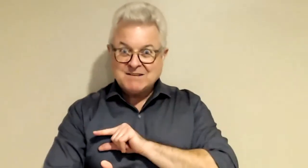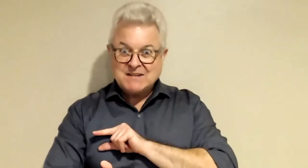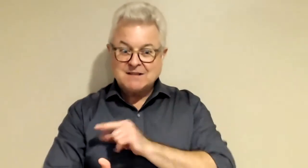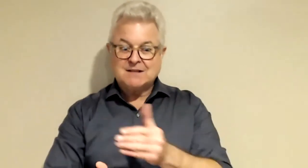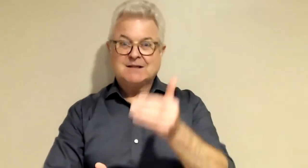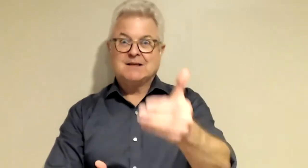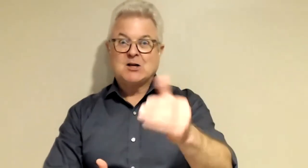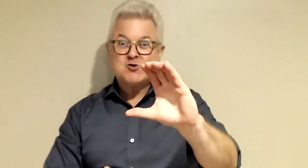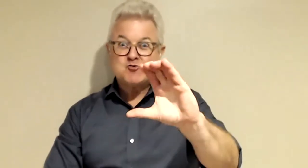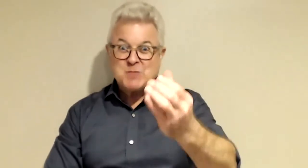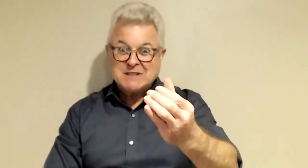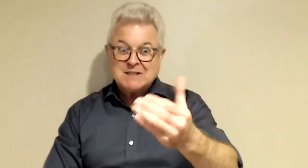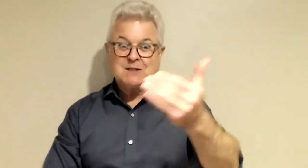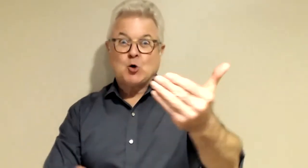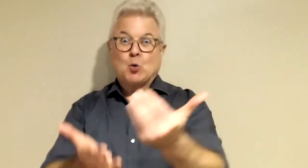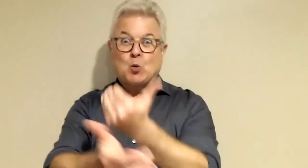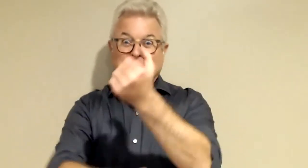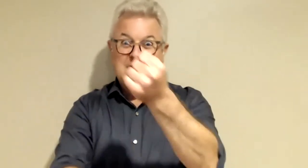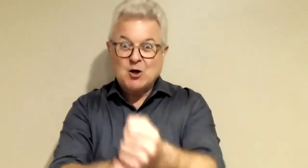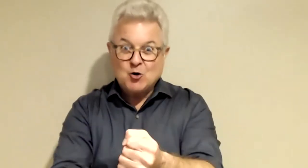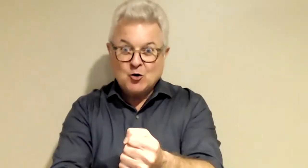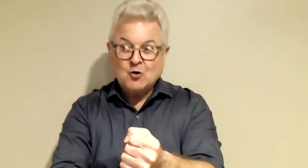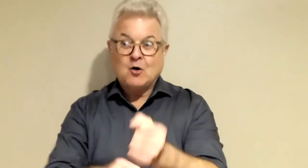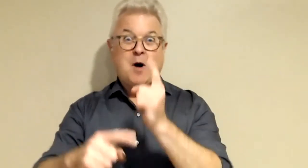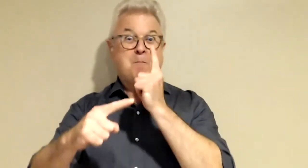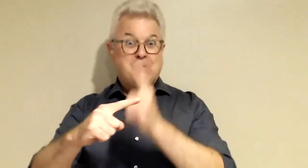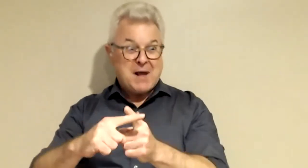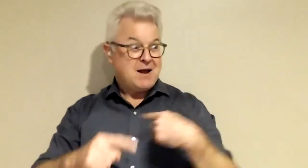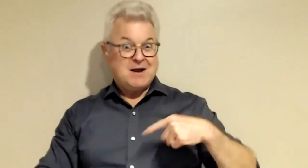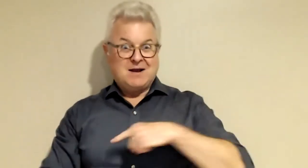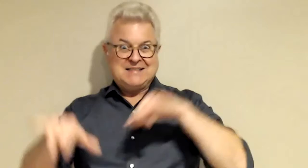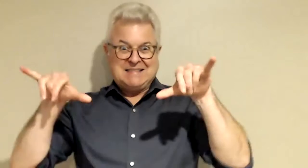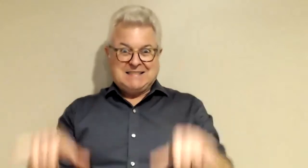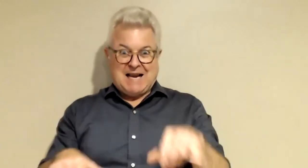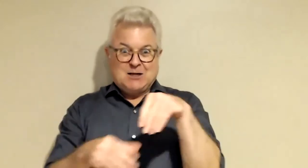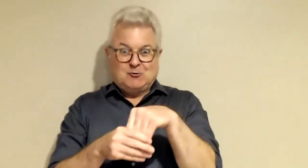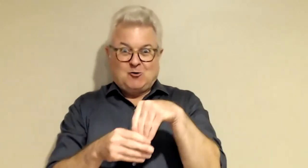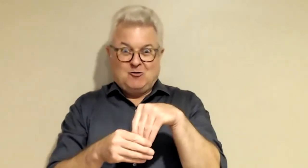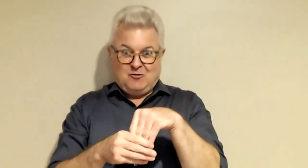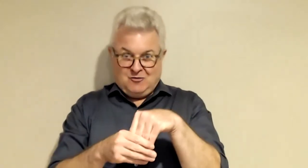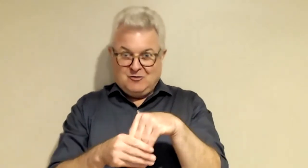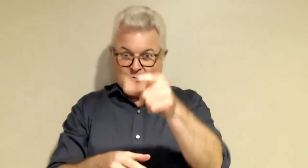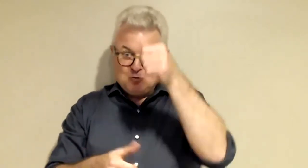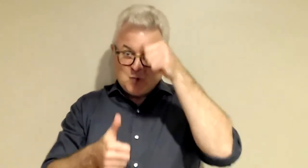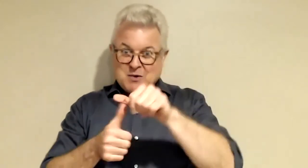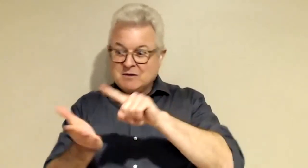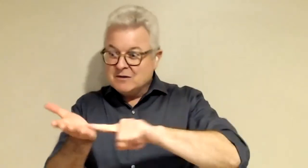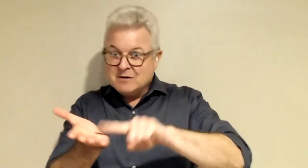on. Now we have Thanksgiving coming up, and then we have that followed by Christmas and then New Year's, you know, and also to take